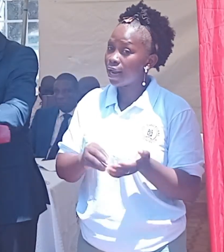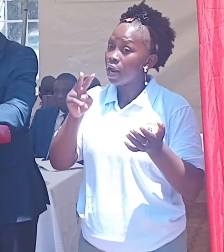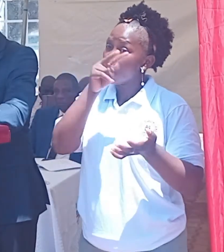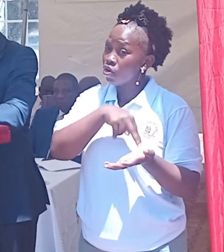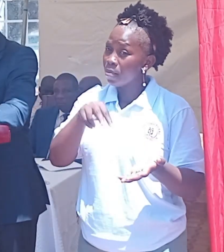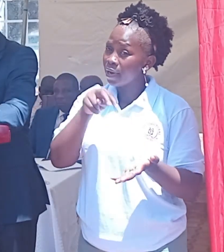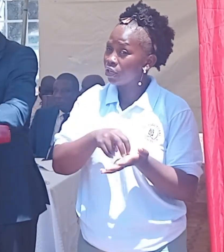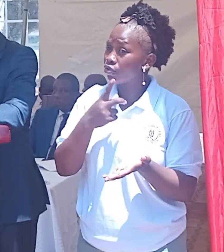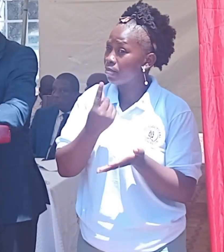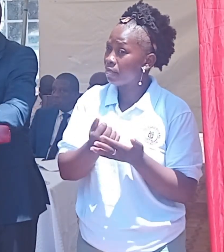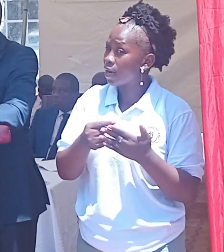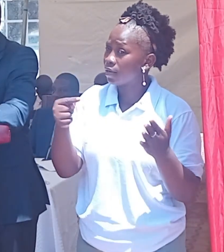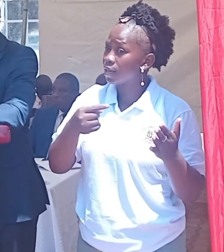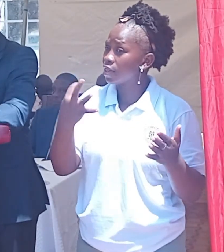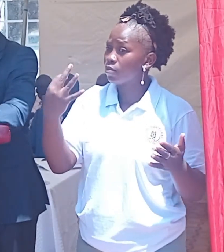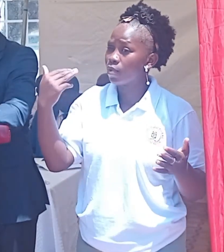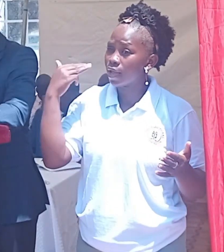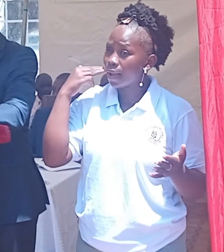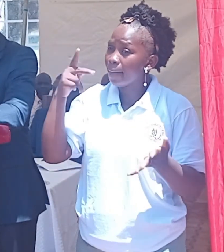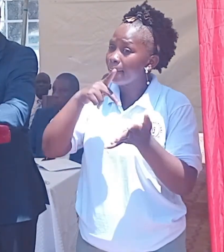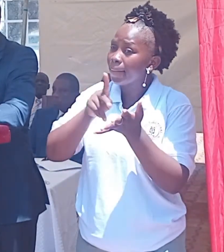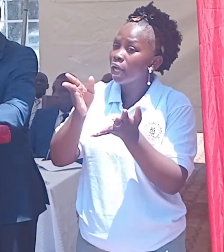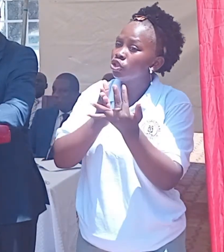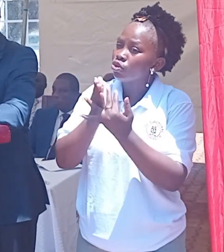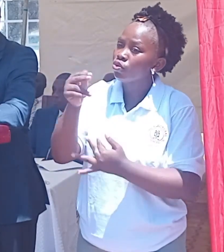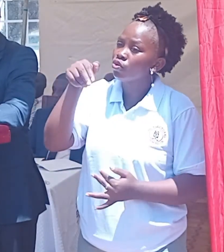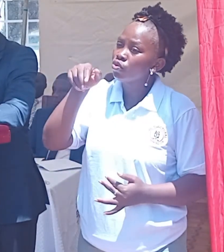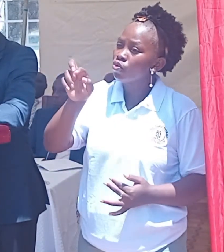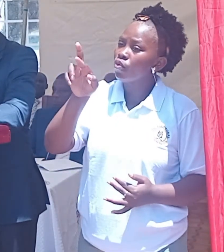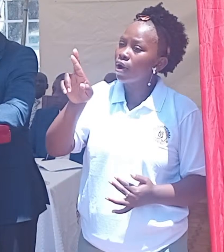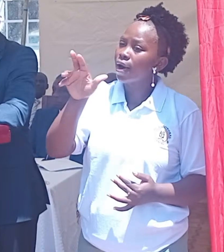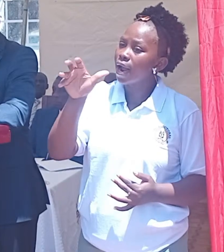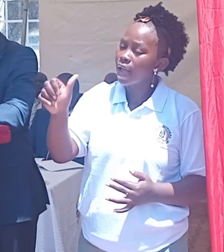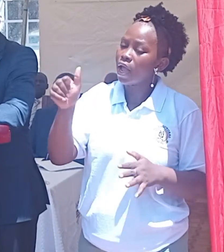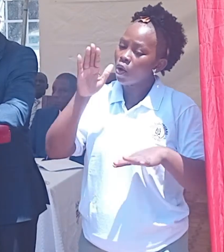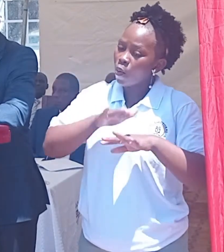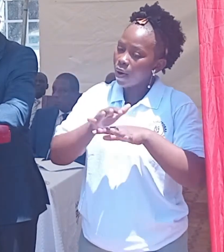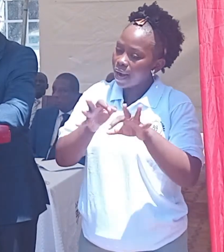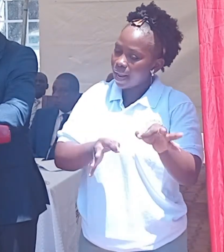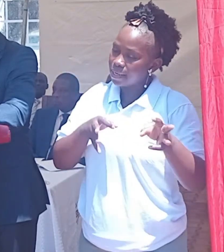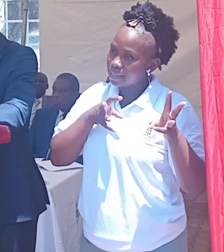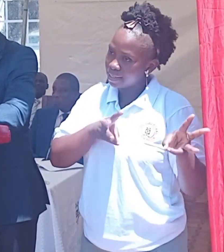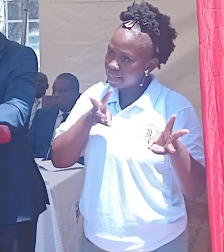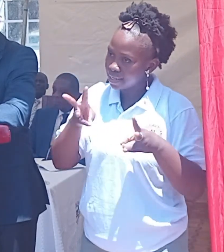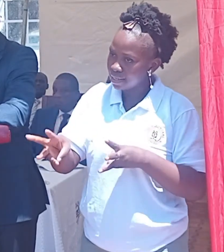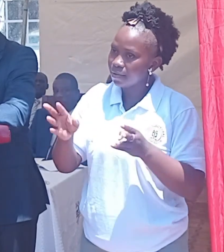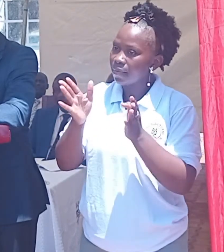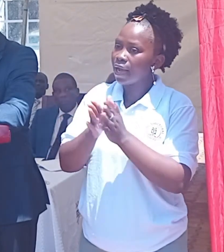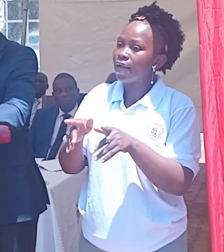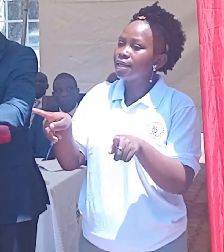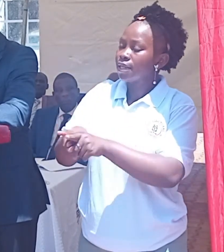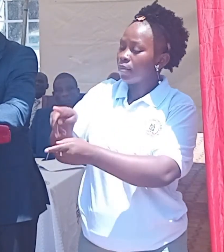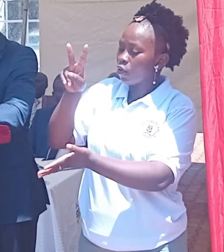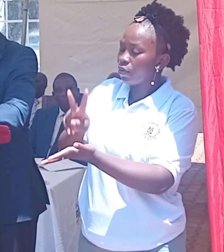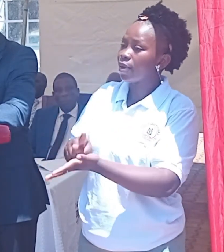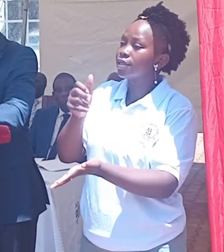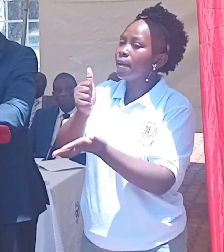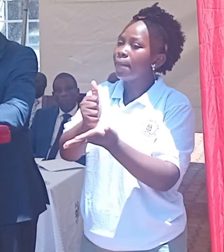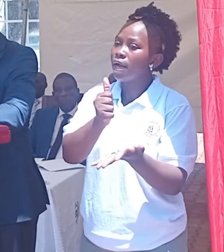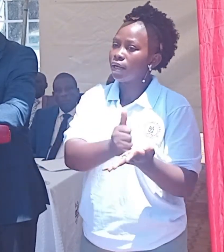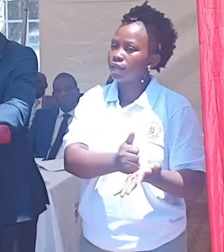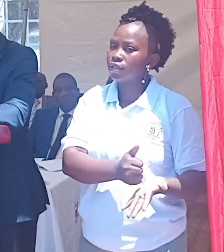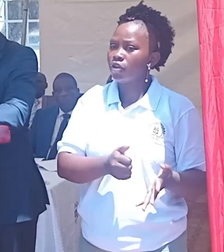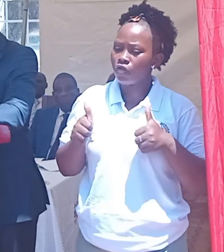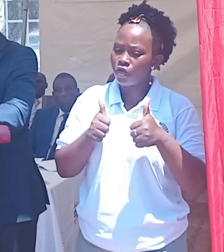nomination fee must be paid through the URA online system and authorized banks following